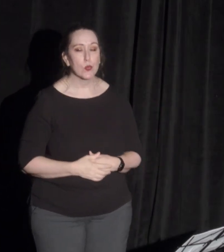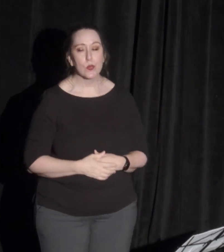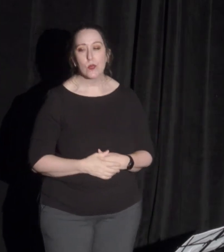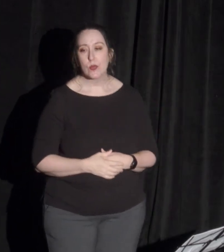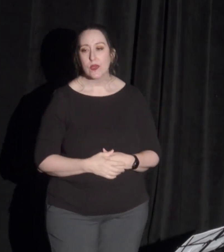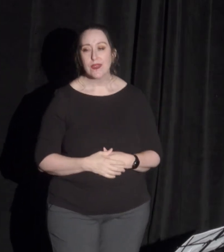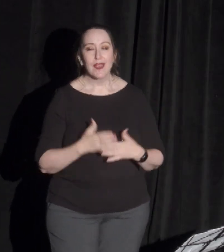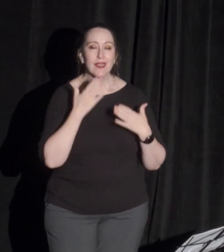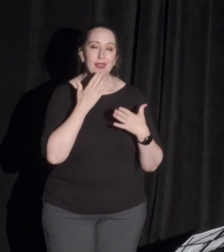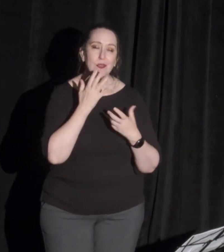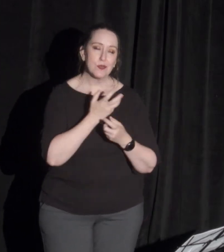you so much.